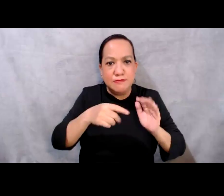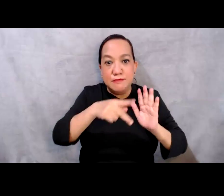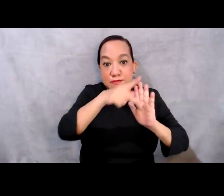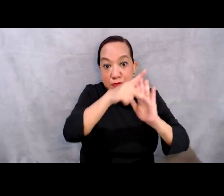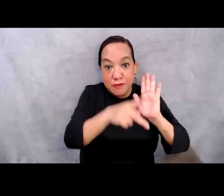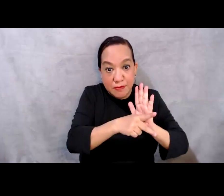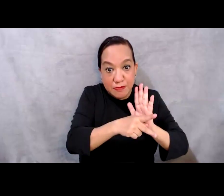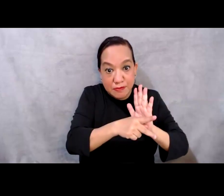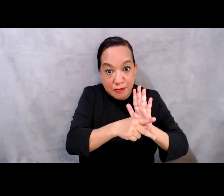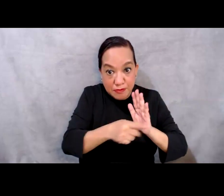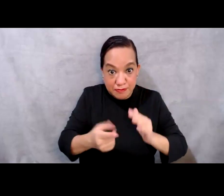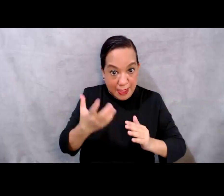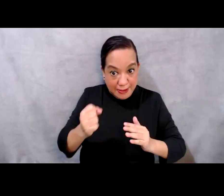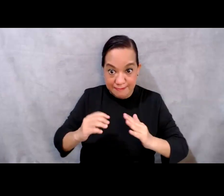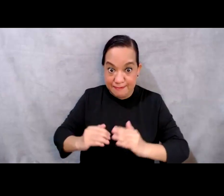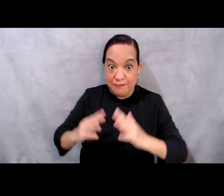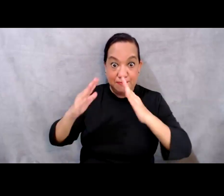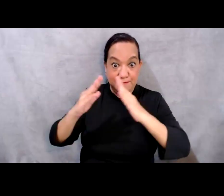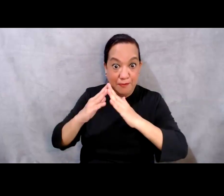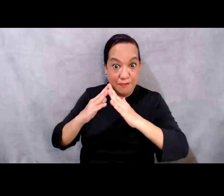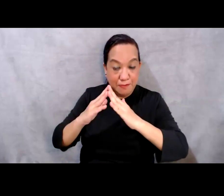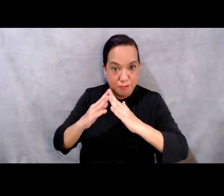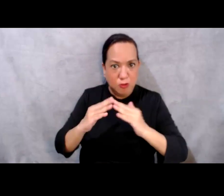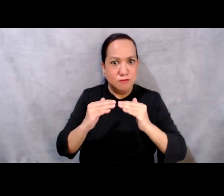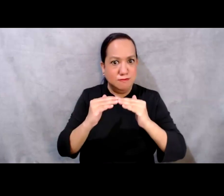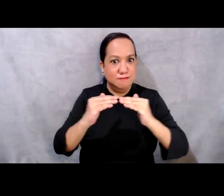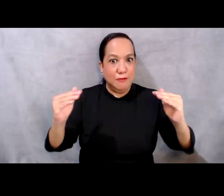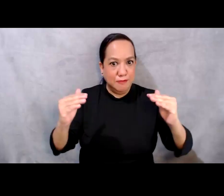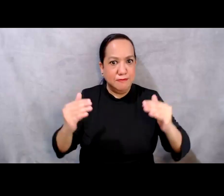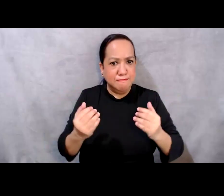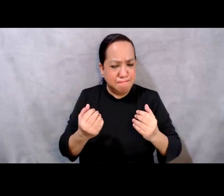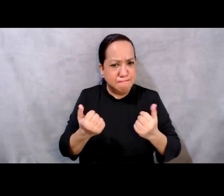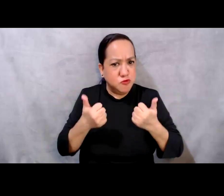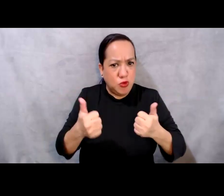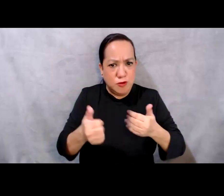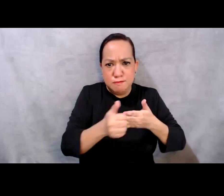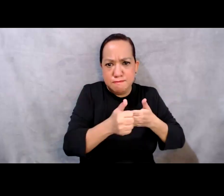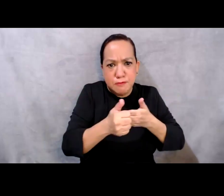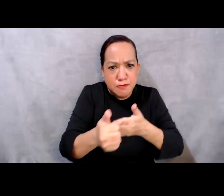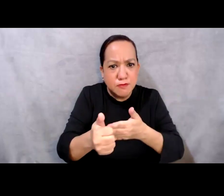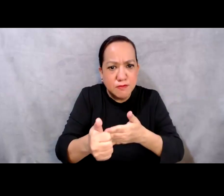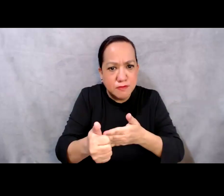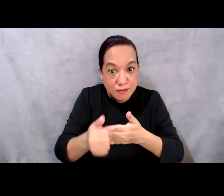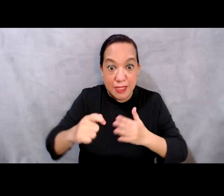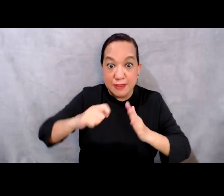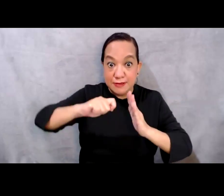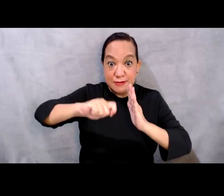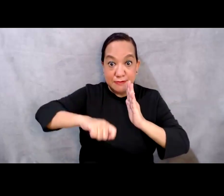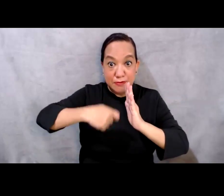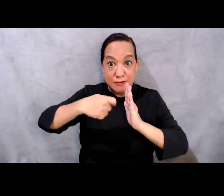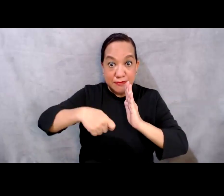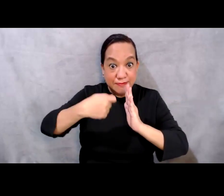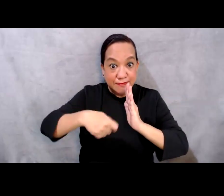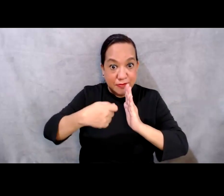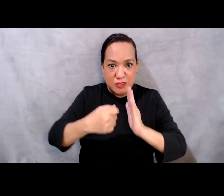that principles of justice will guide the implementation of projects. And that's very important. Imagine if